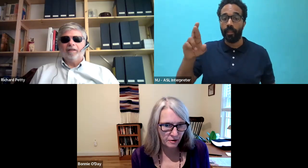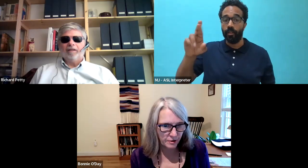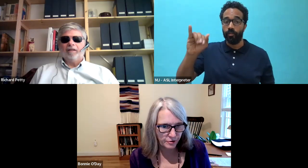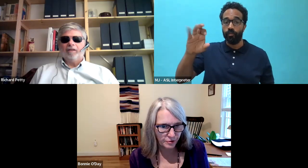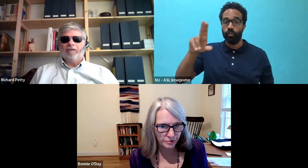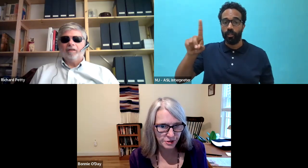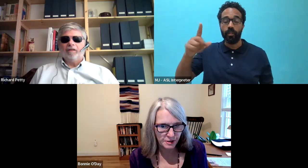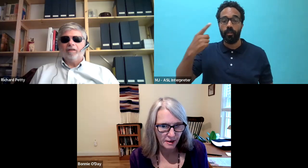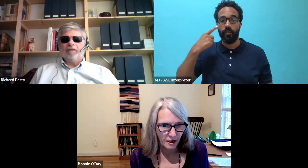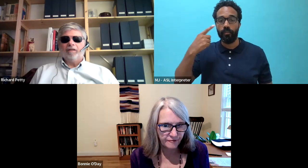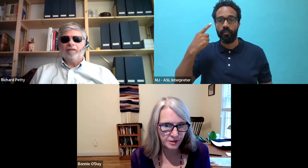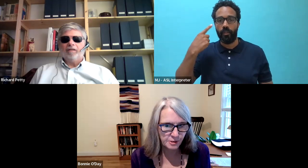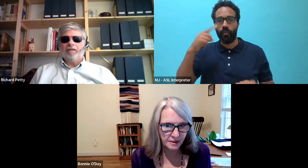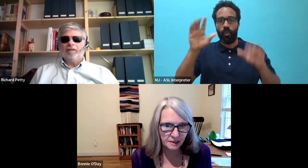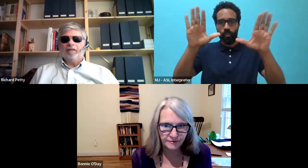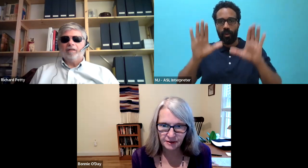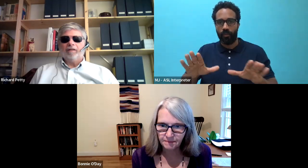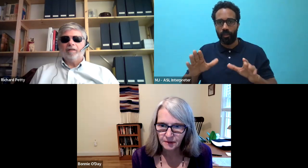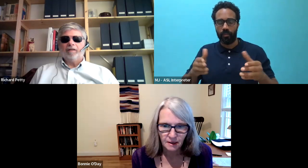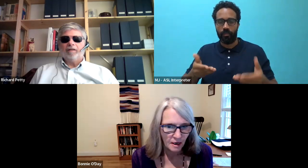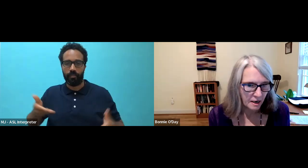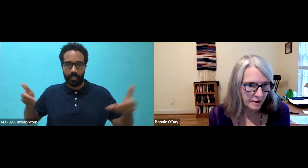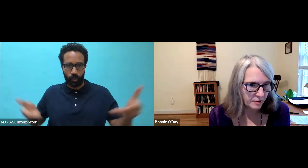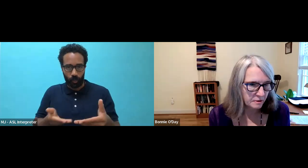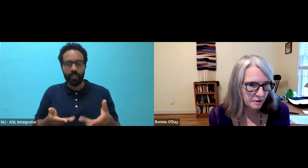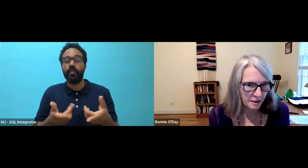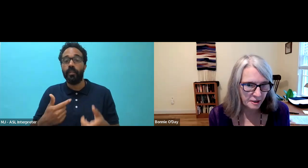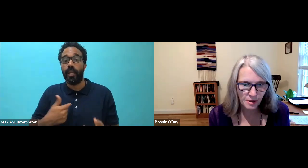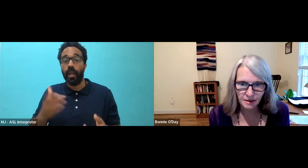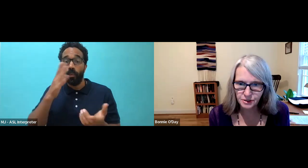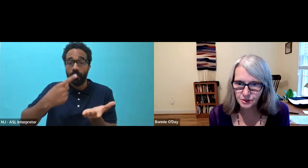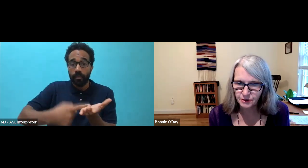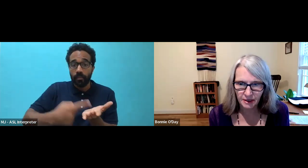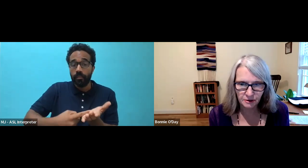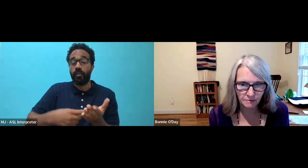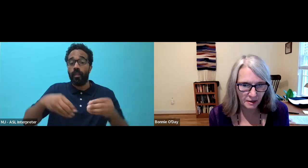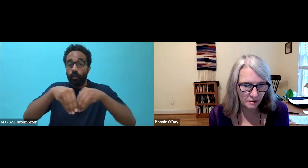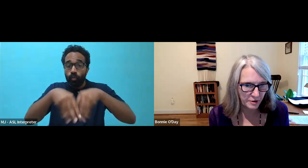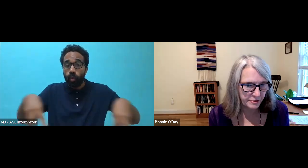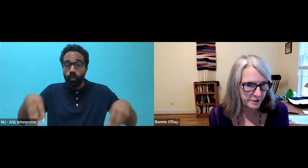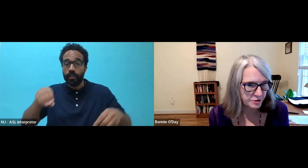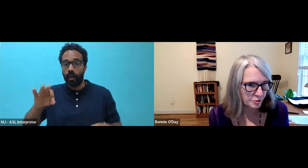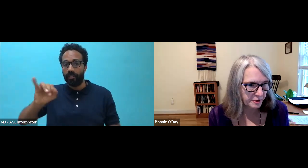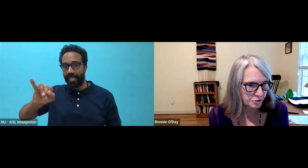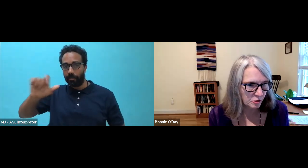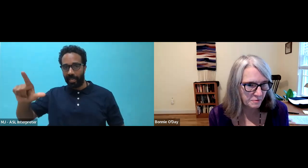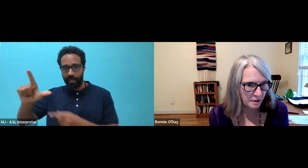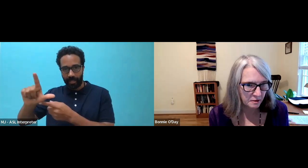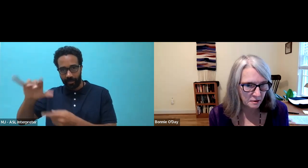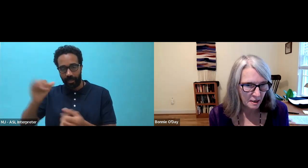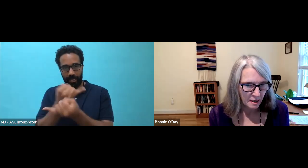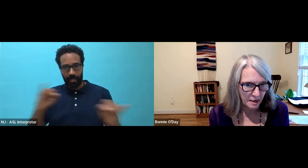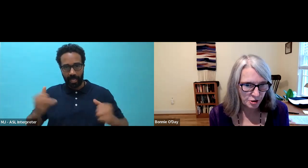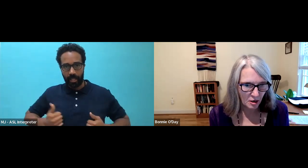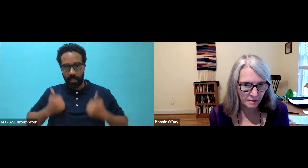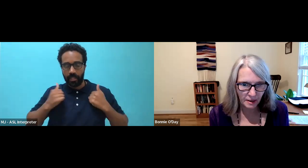talk about the roots of independent living. I will contrast the medical model with the consumer control